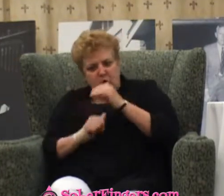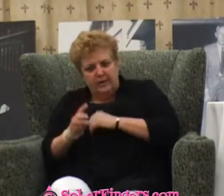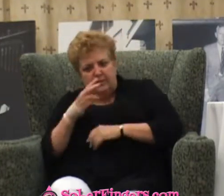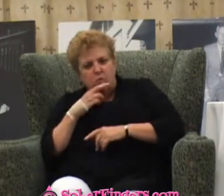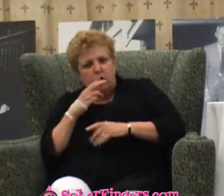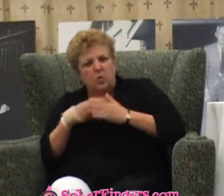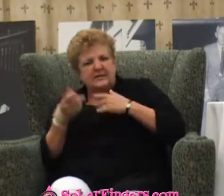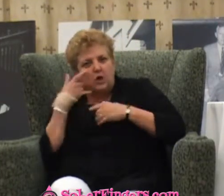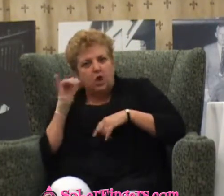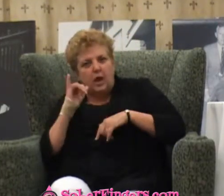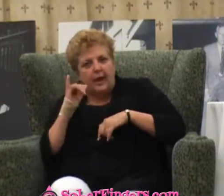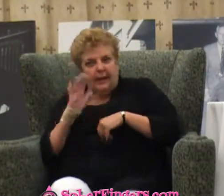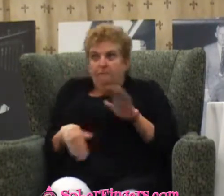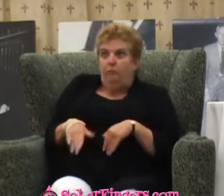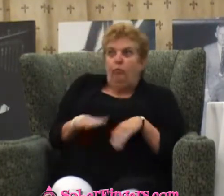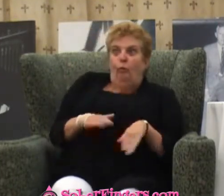swan's paddling like hell.